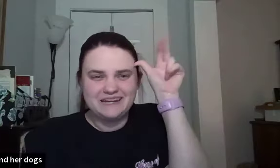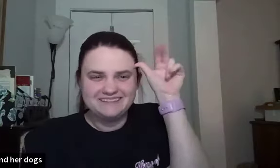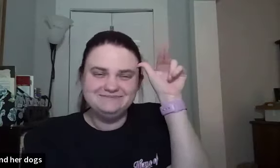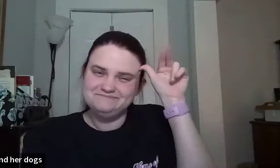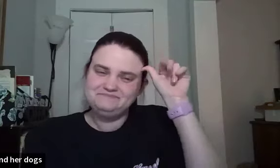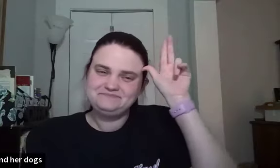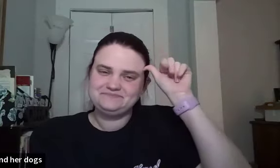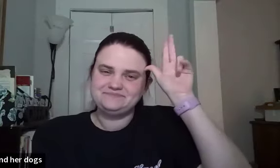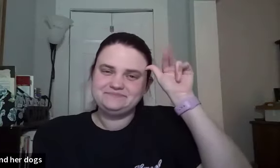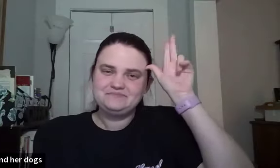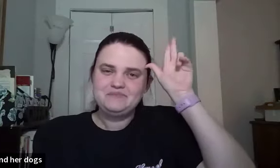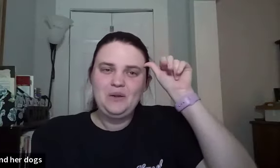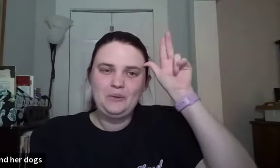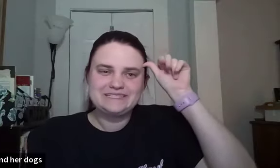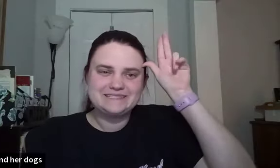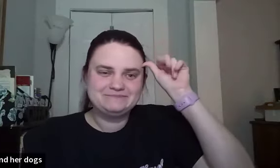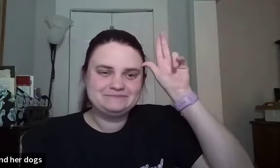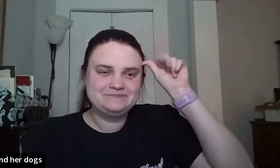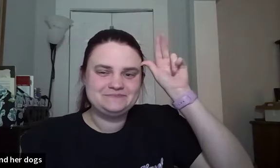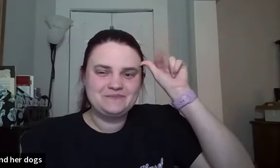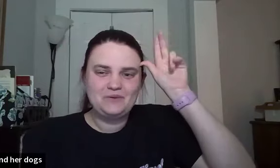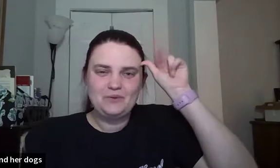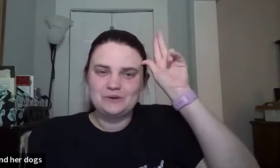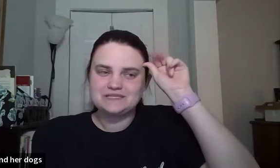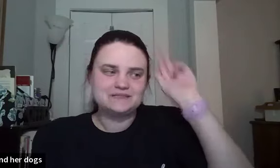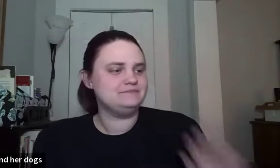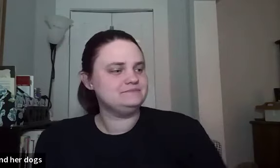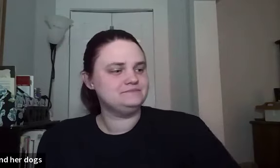hand. Horse. Horse.